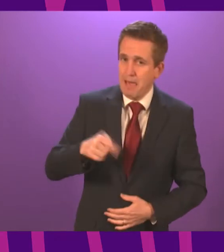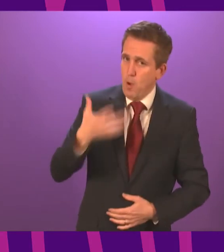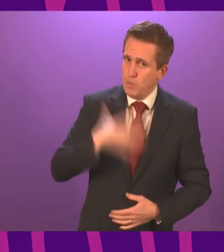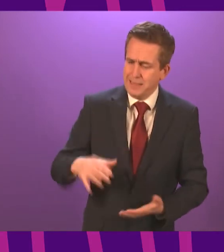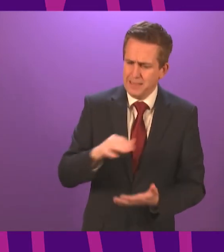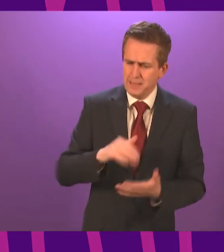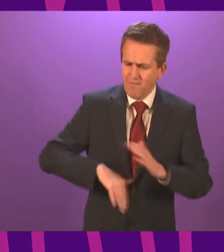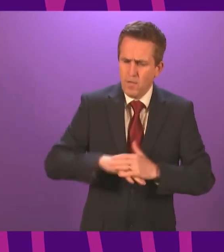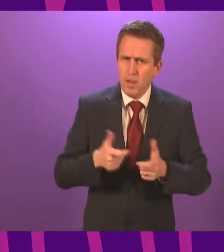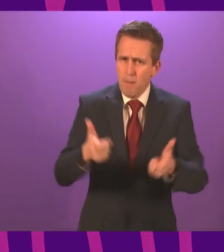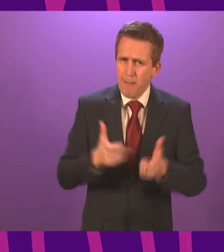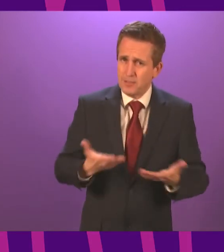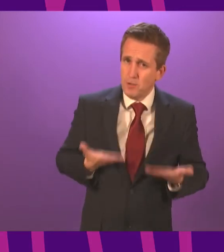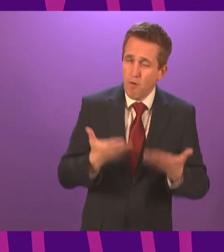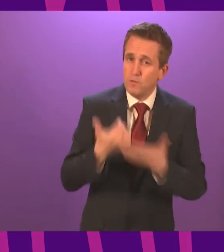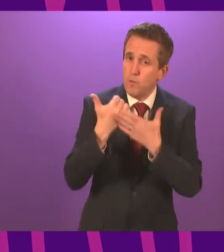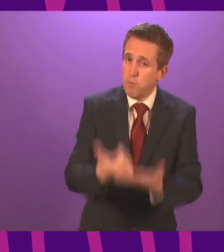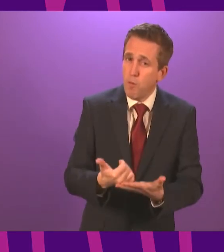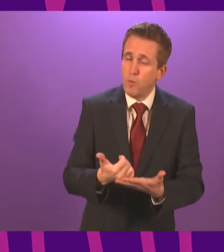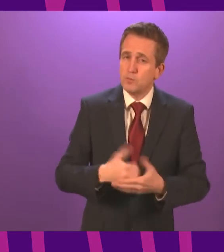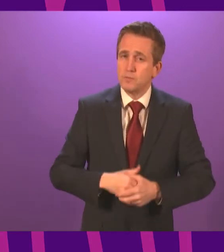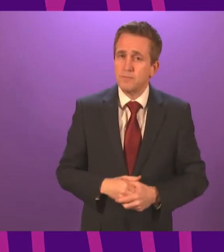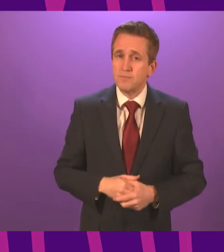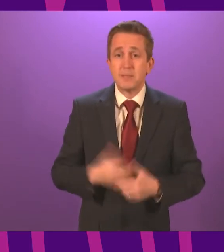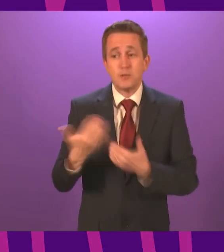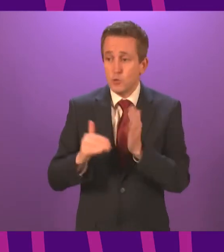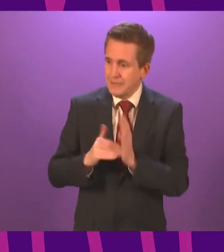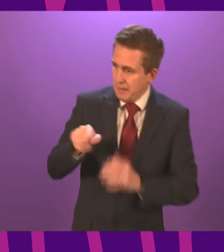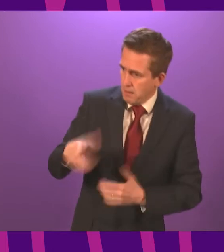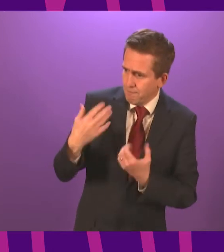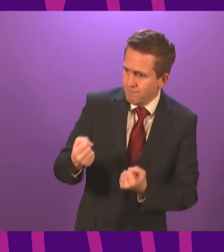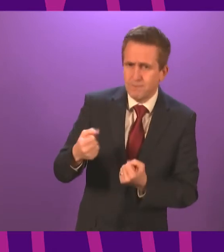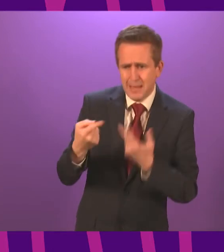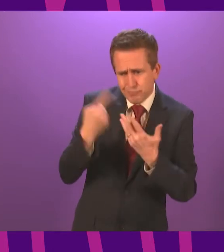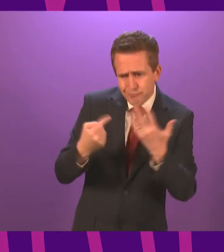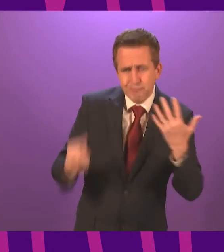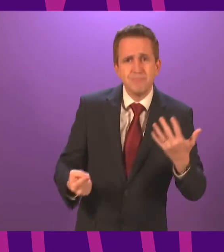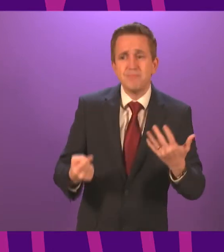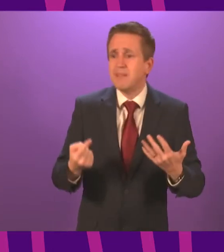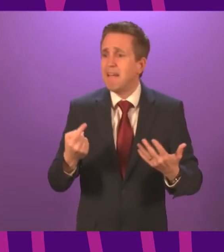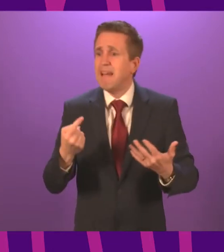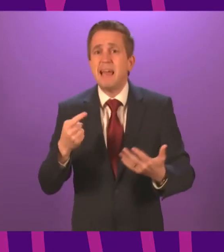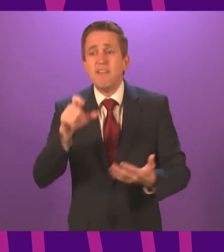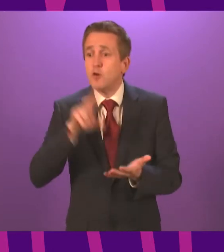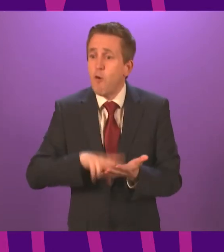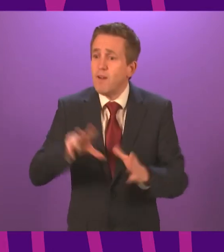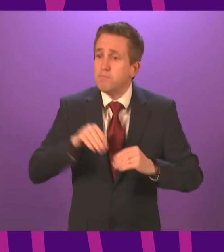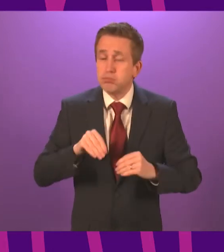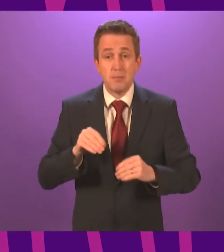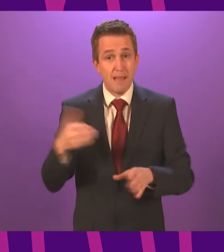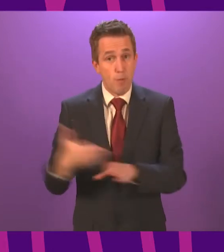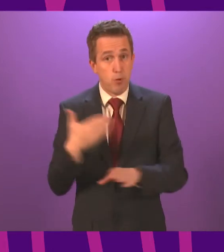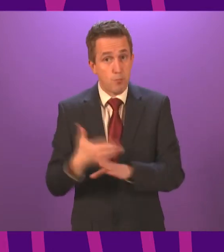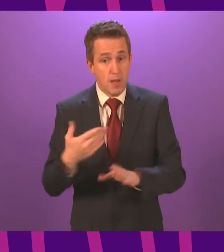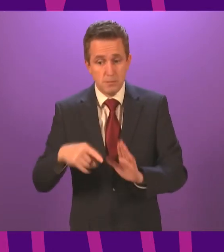of support from the Scottish Government. In New Zealand, those people also have COVID-related employment rights, and the UK